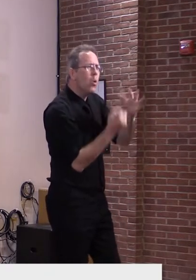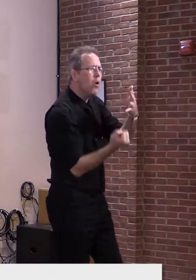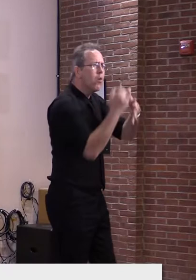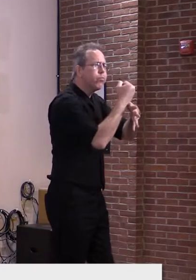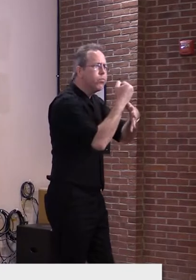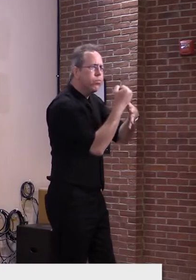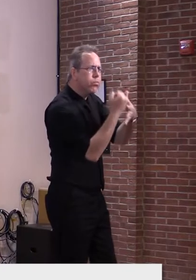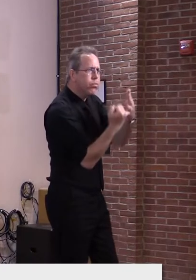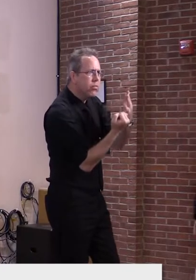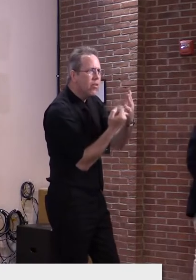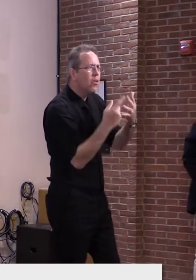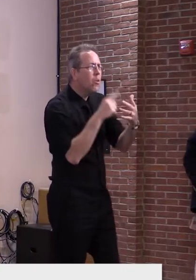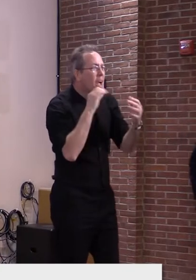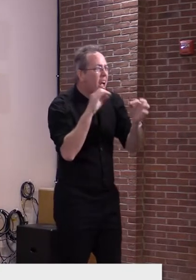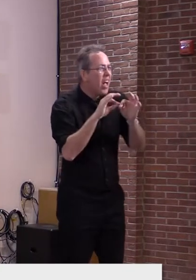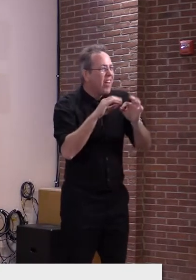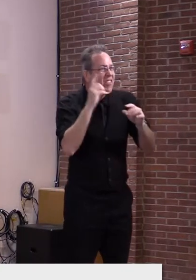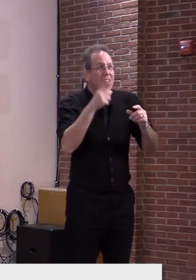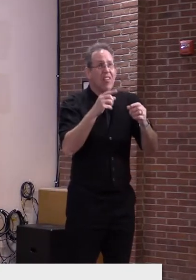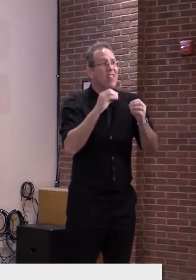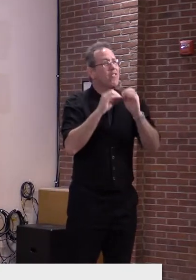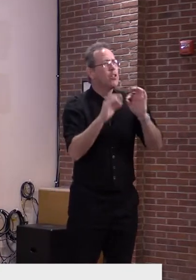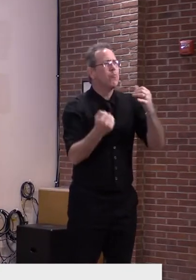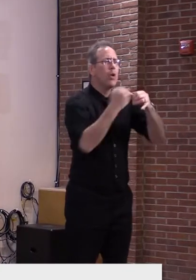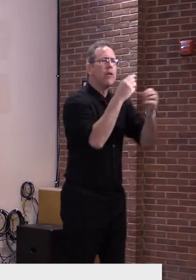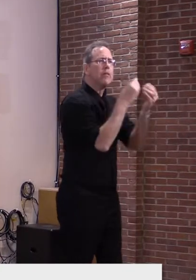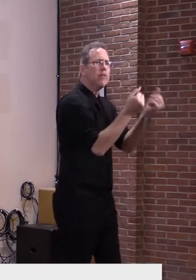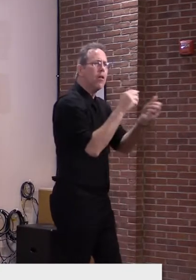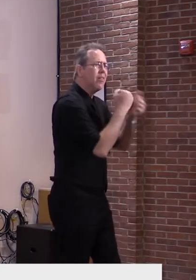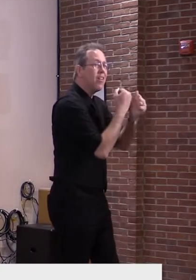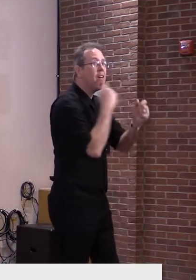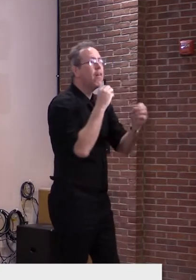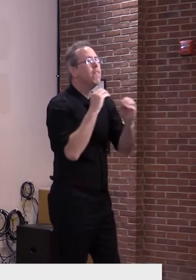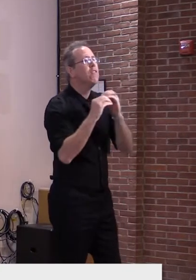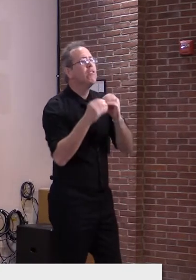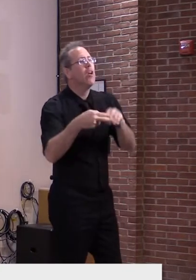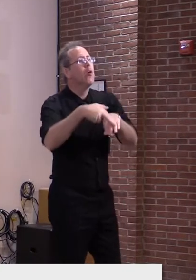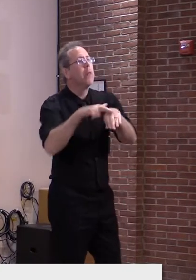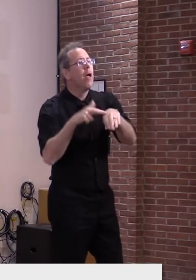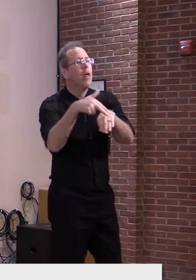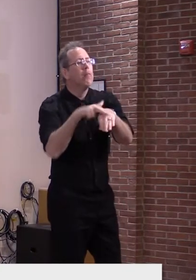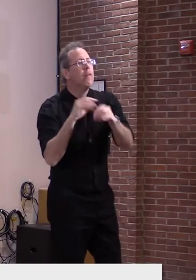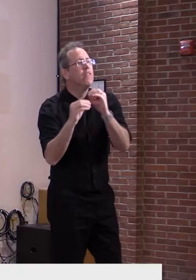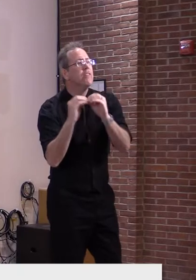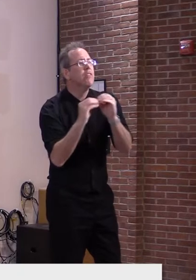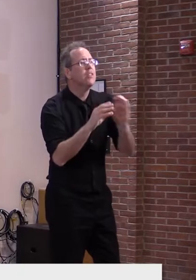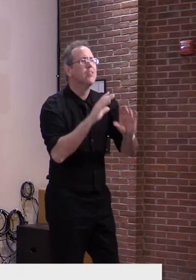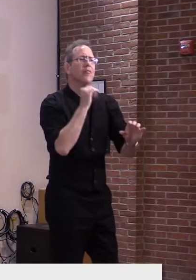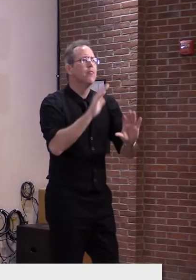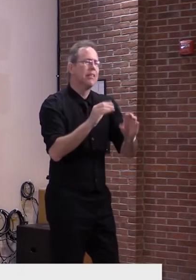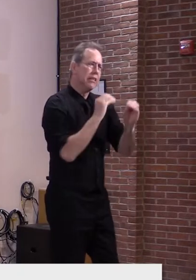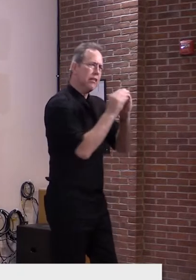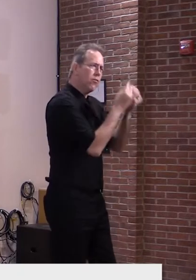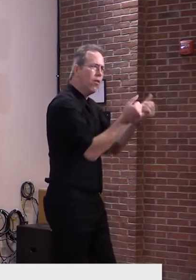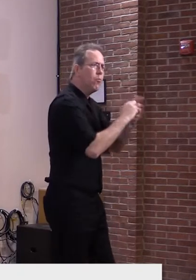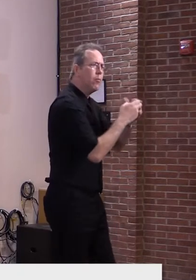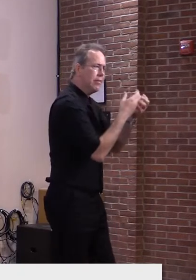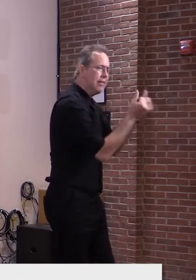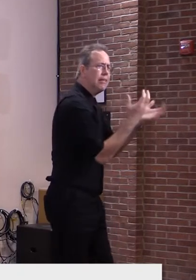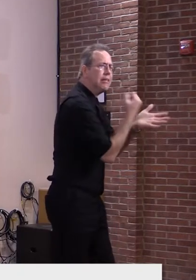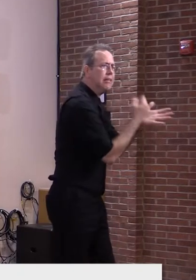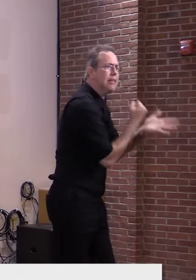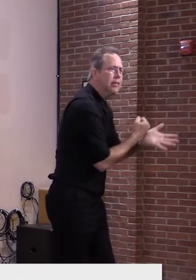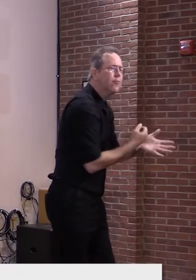fixes with one-time money. Next, I also want to talk about pensions. During